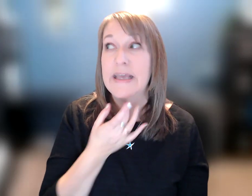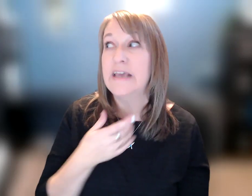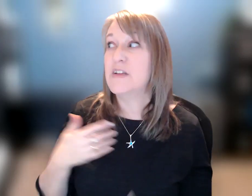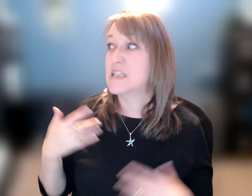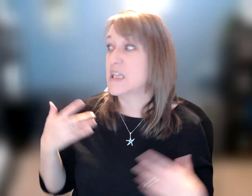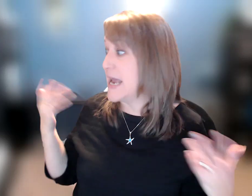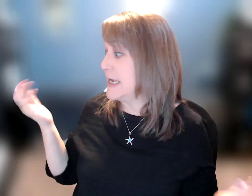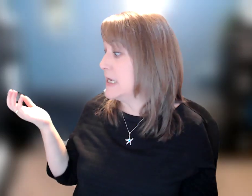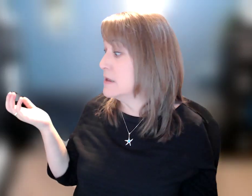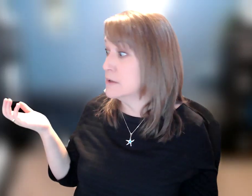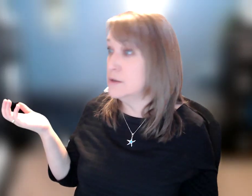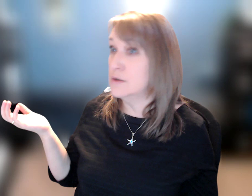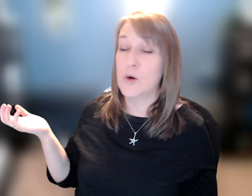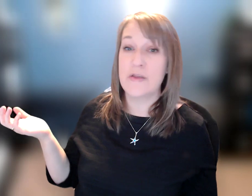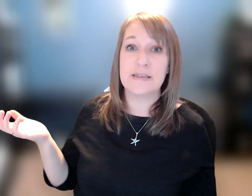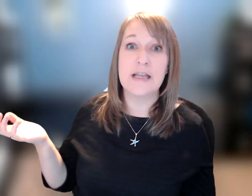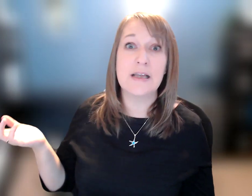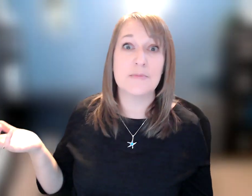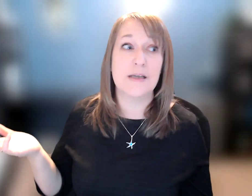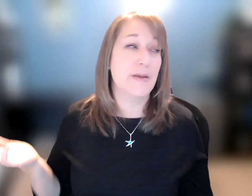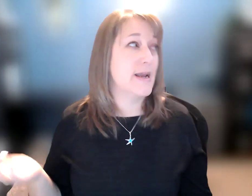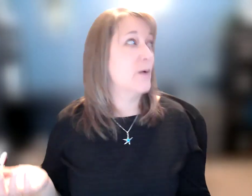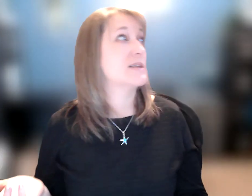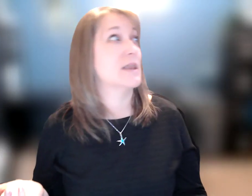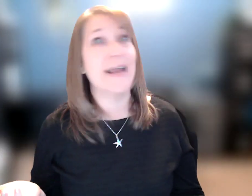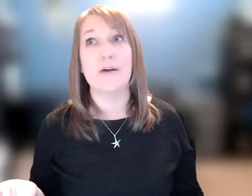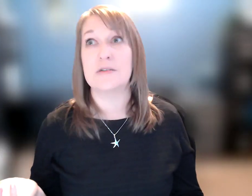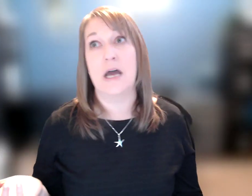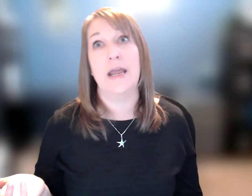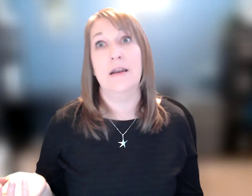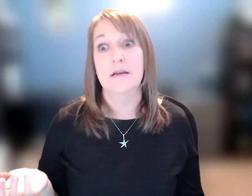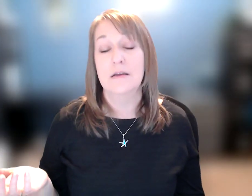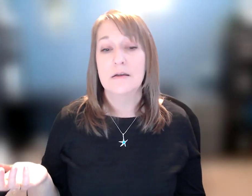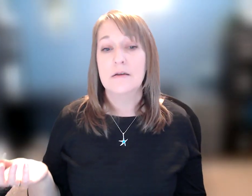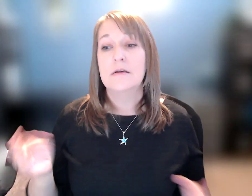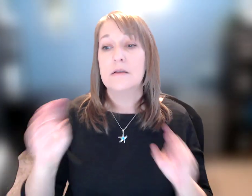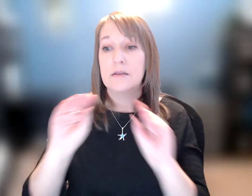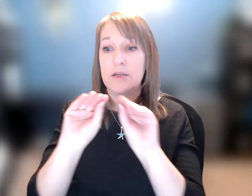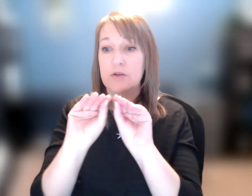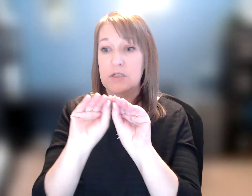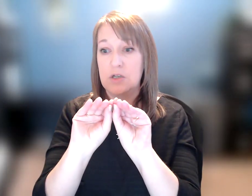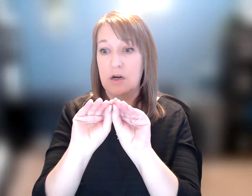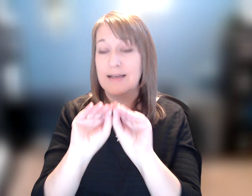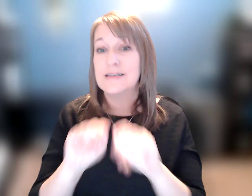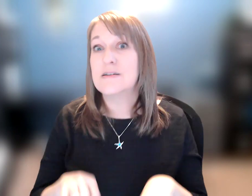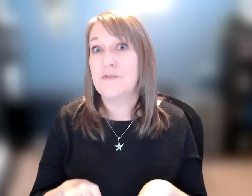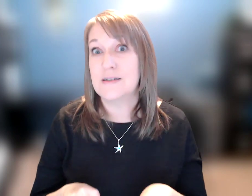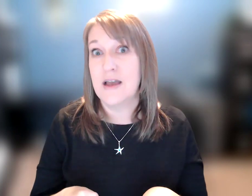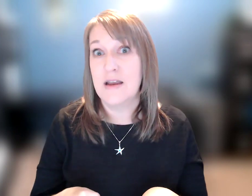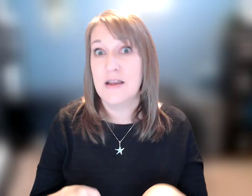If it's light in the room or the sun comes up and now it's light outside, then that's a different sign. If